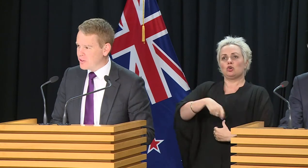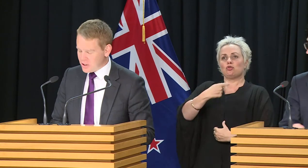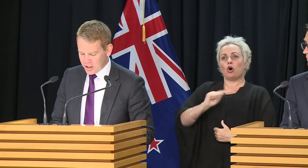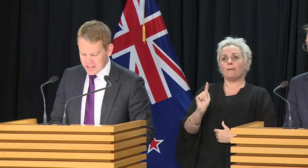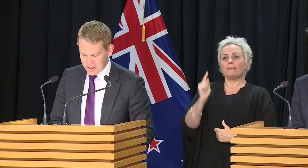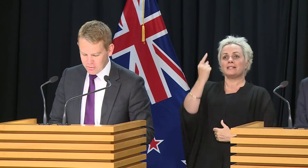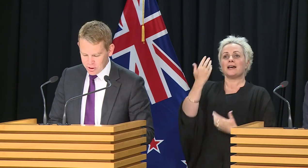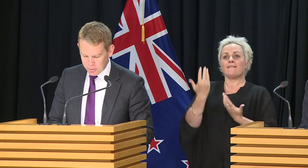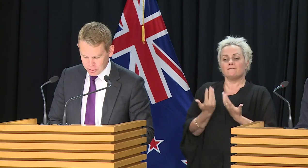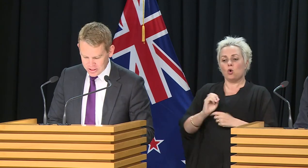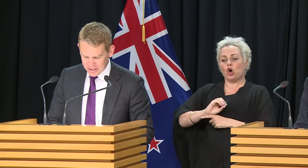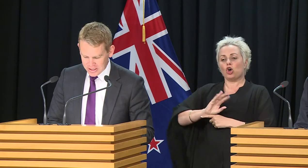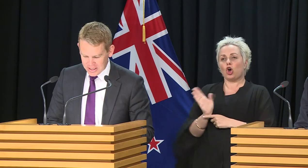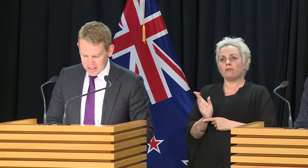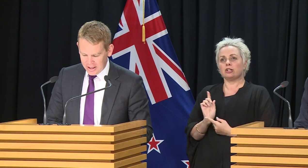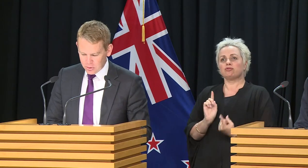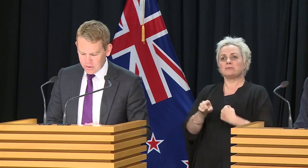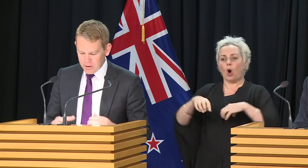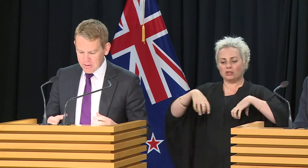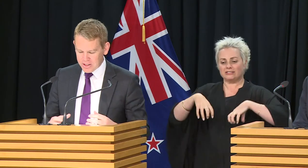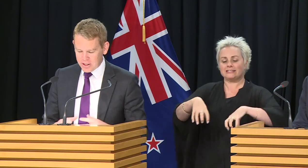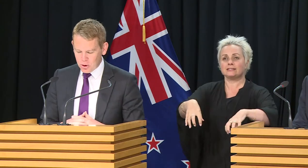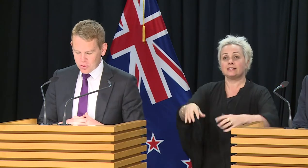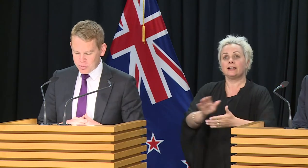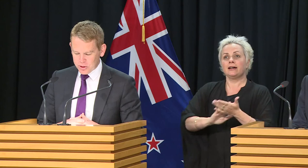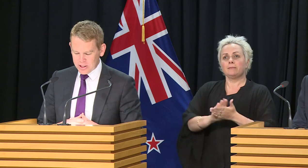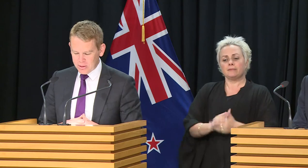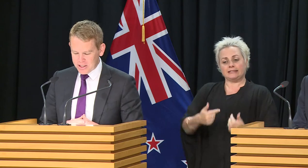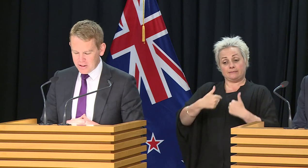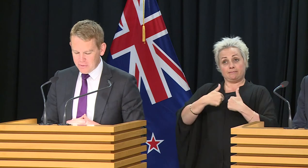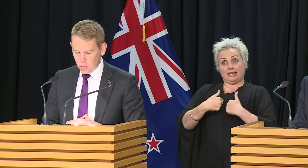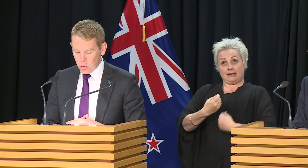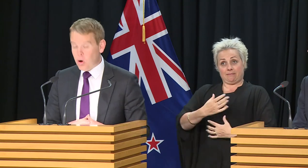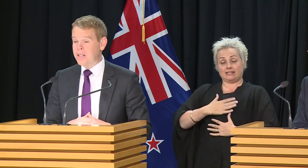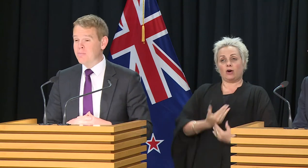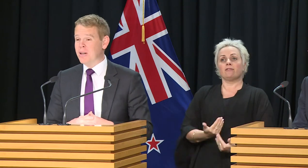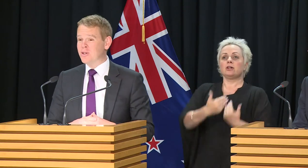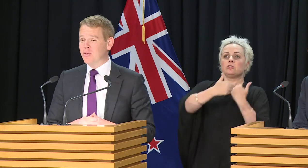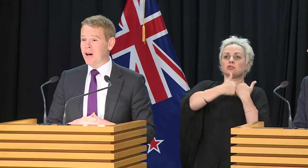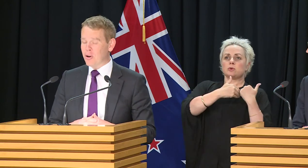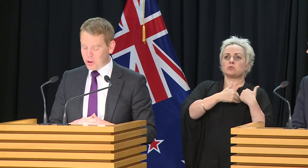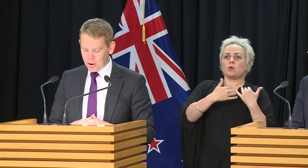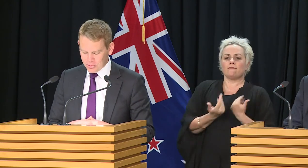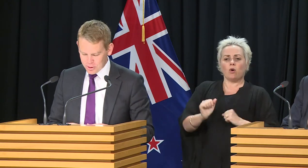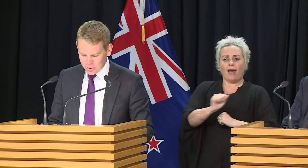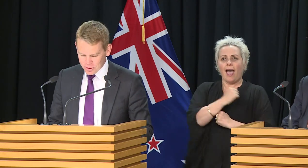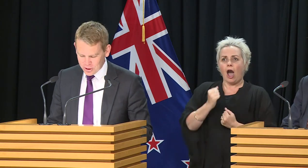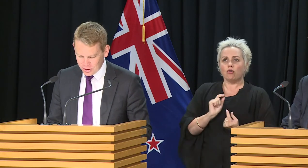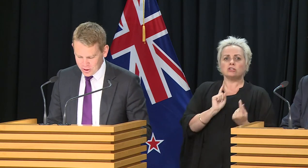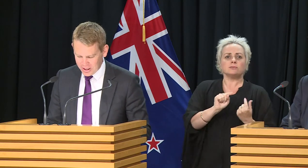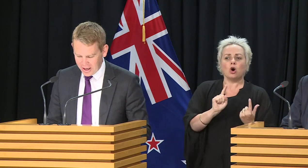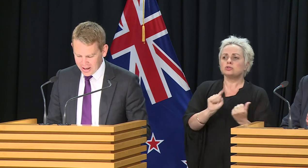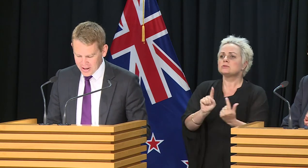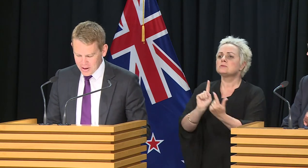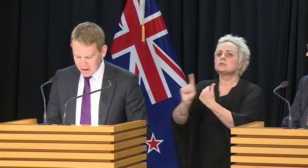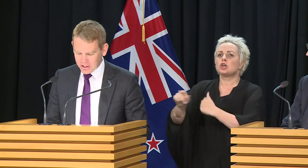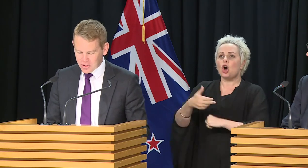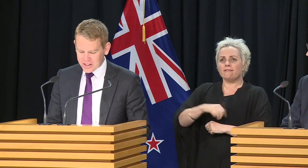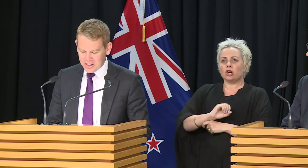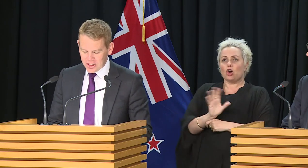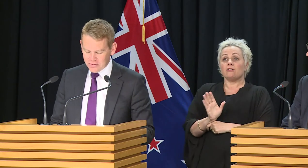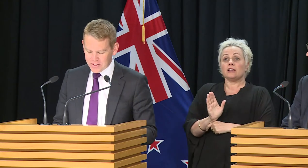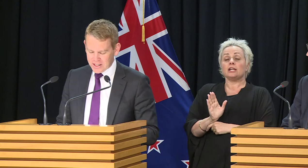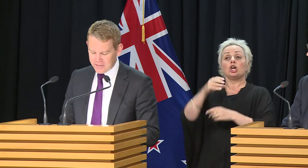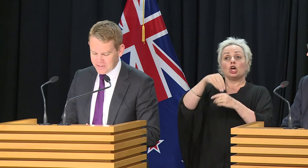for COVID-19 Response. That'll give me ministerial responsibility for all aspects of our ongoing response, including our